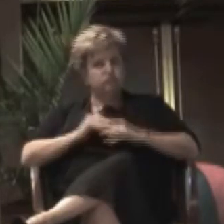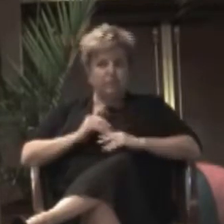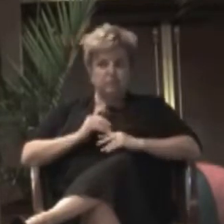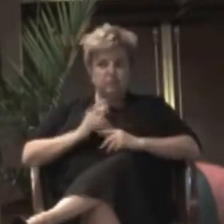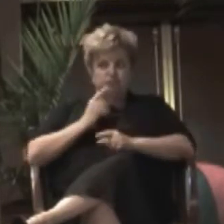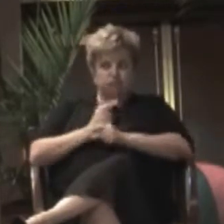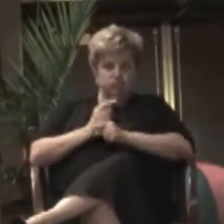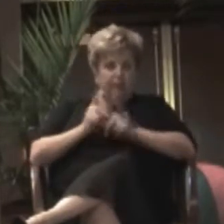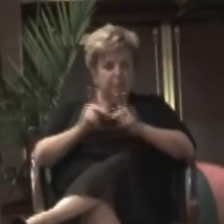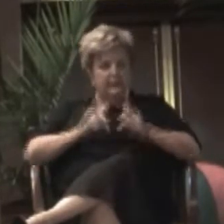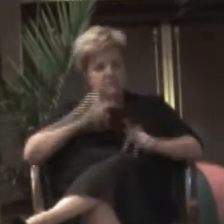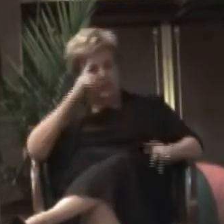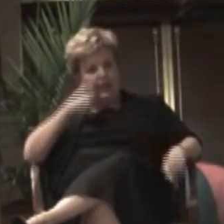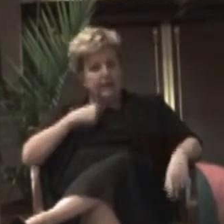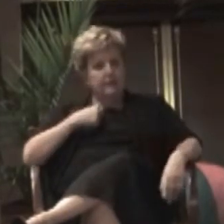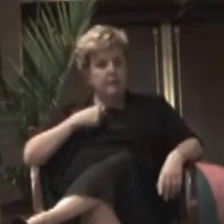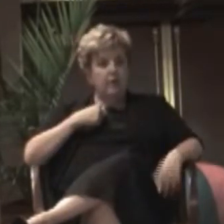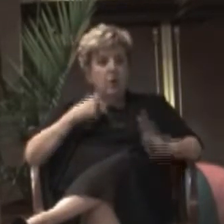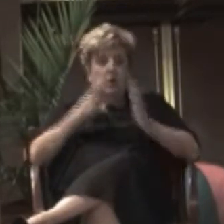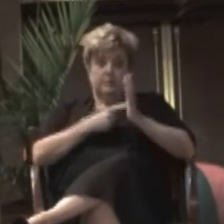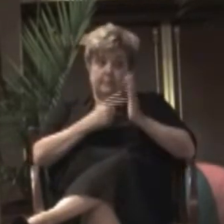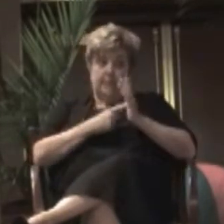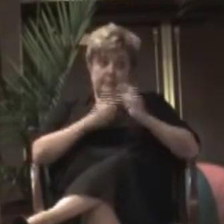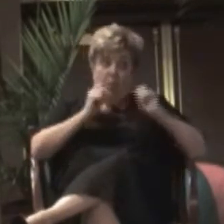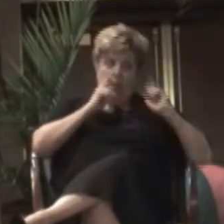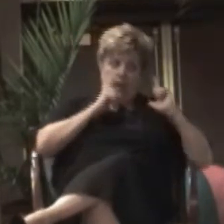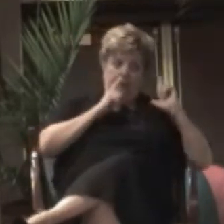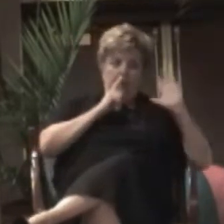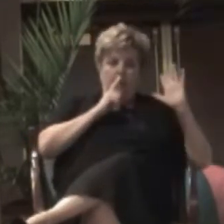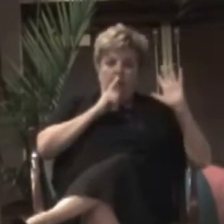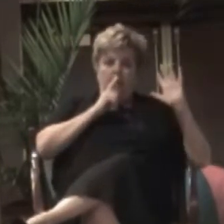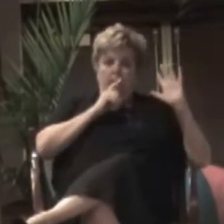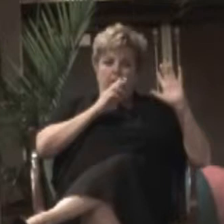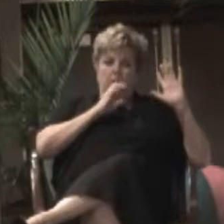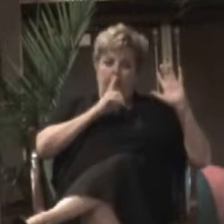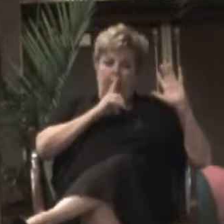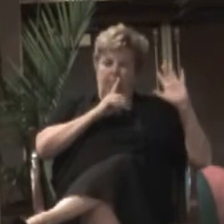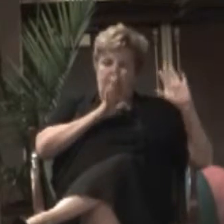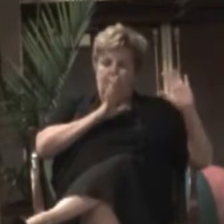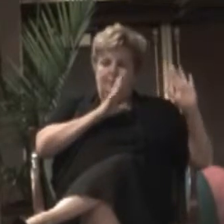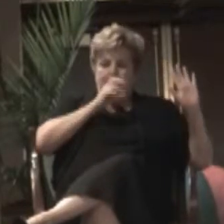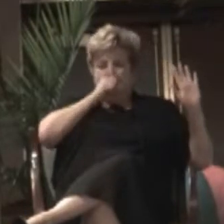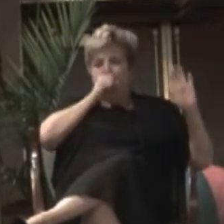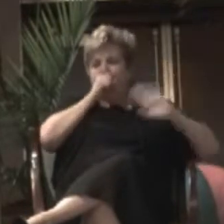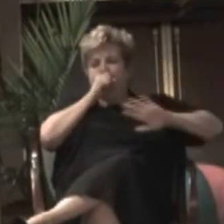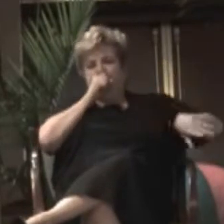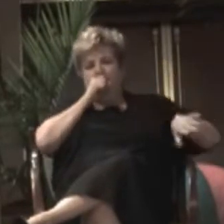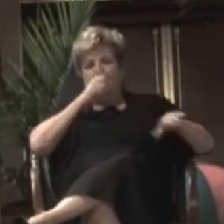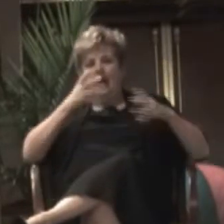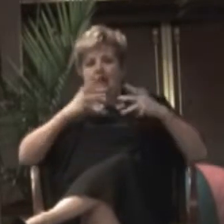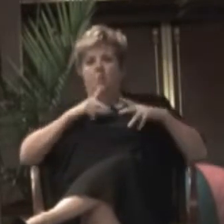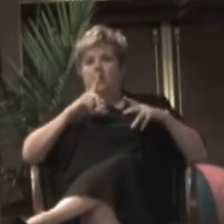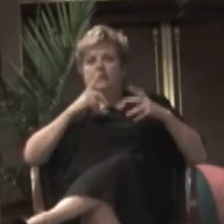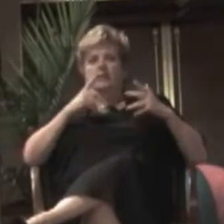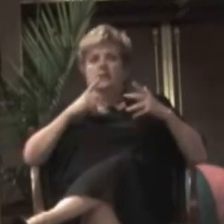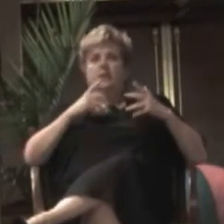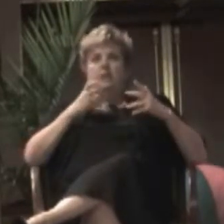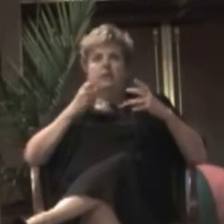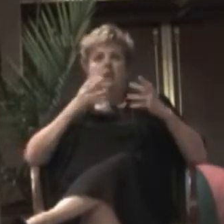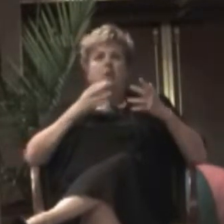Sometimes you wake up, well, anyway, that's it. I get into two examples. God knows we'd be here past the desk, so I'm